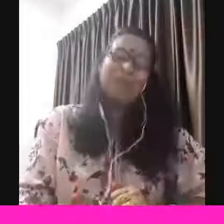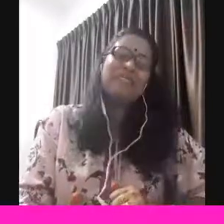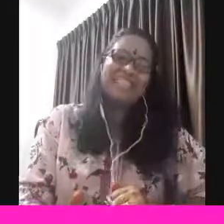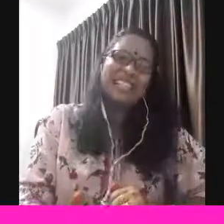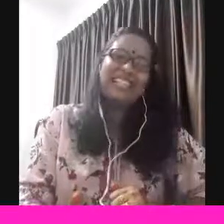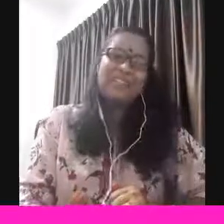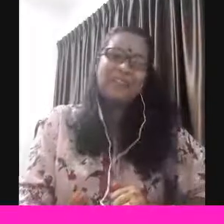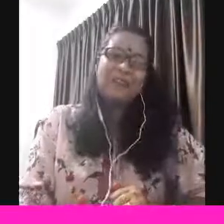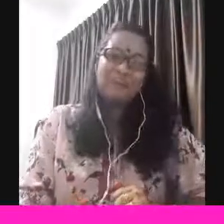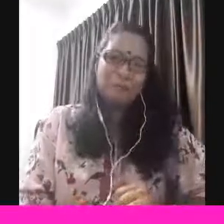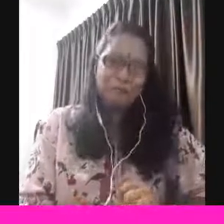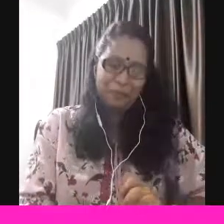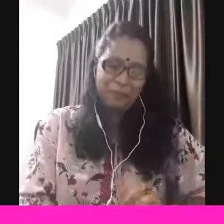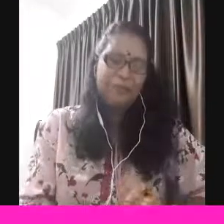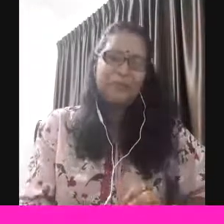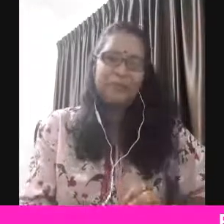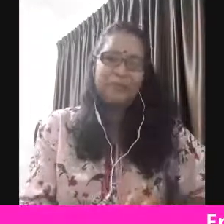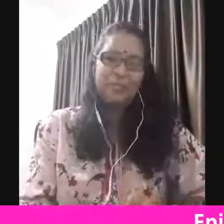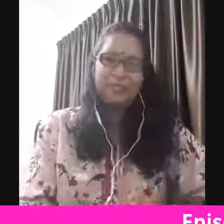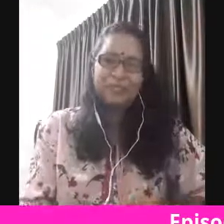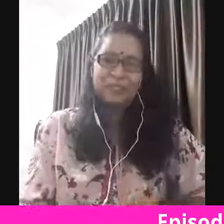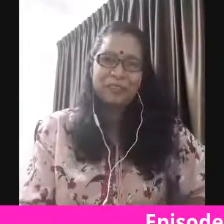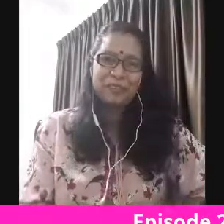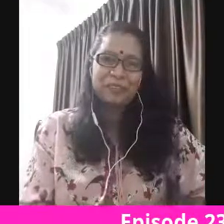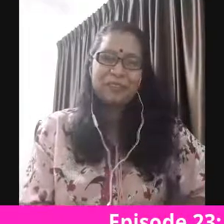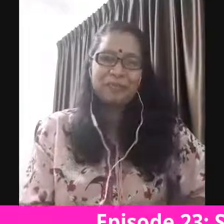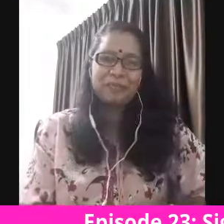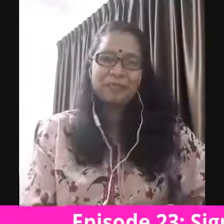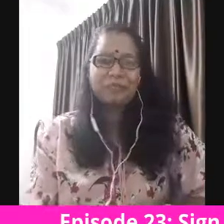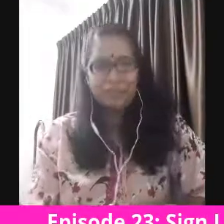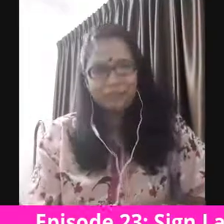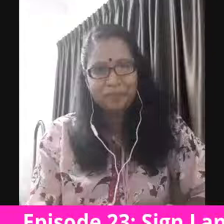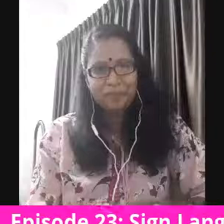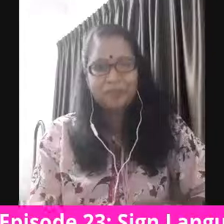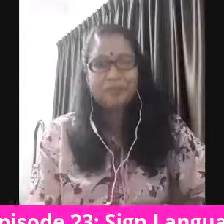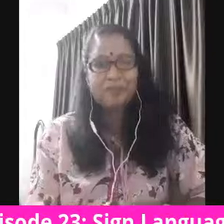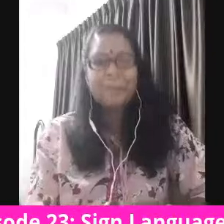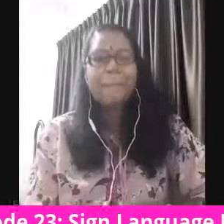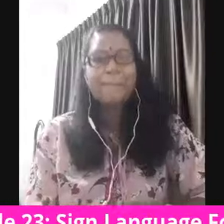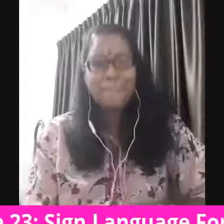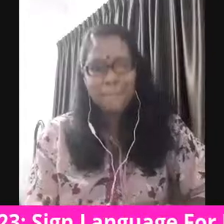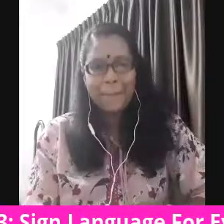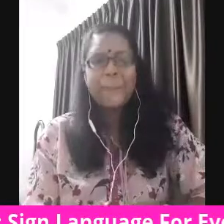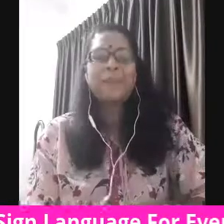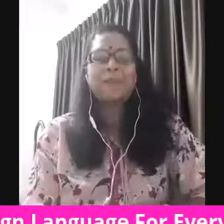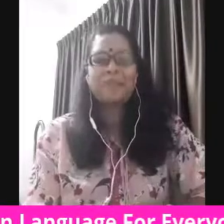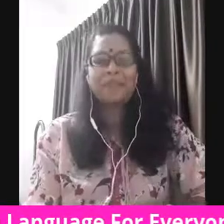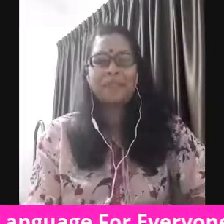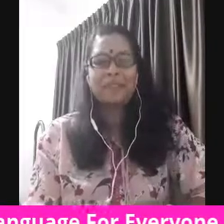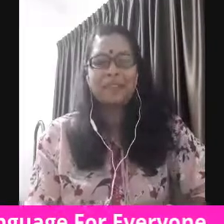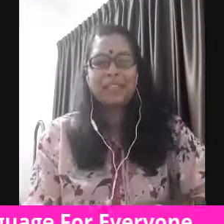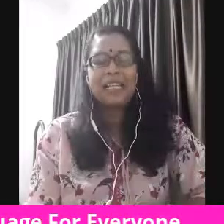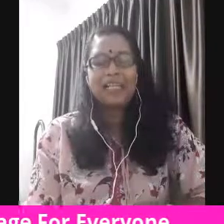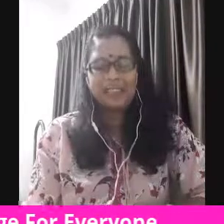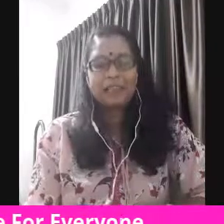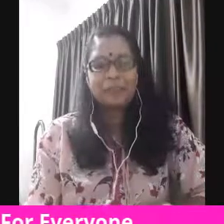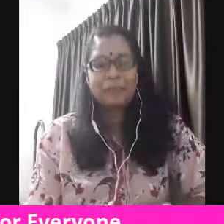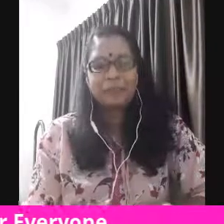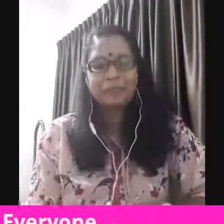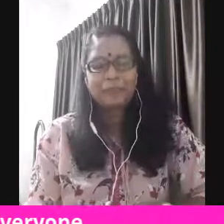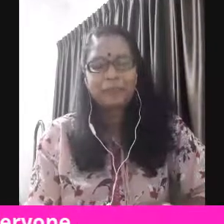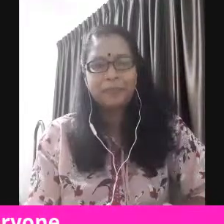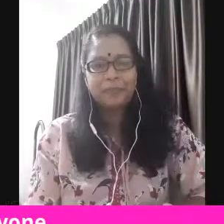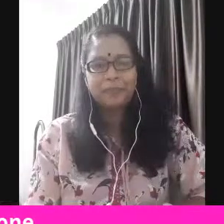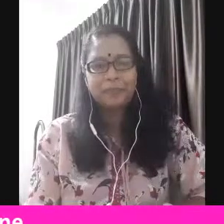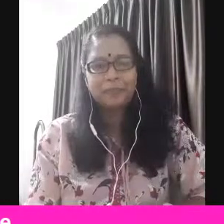It's normal. Yeah. I think that's really a self-control thing that needs to be there. To be honest, because I guess at the end of the